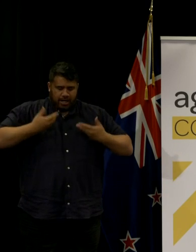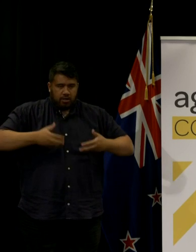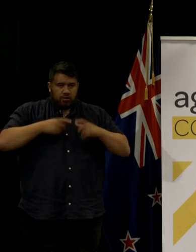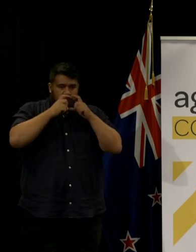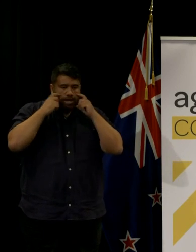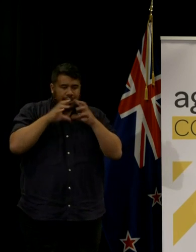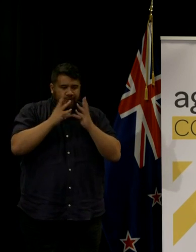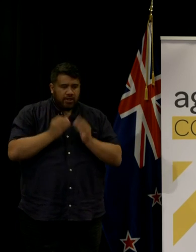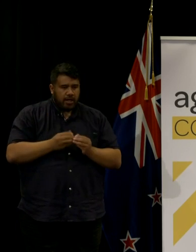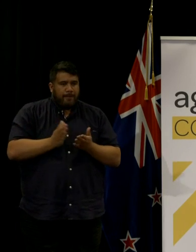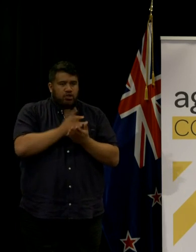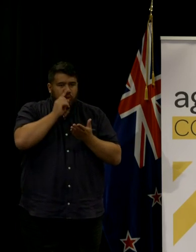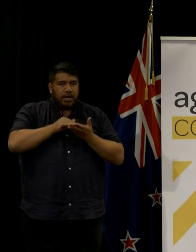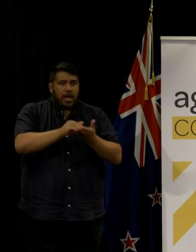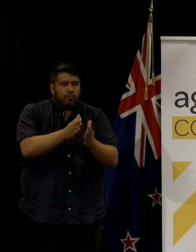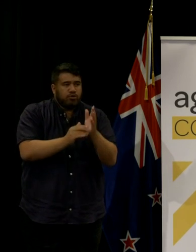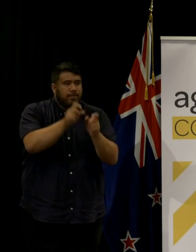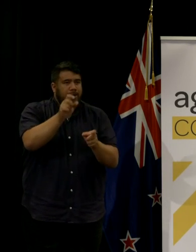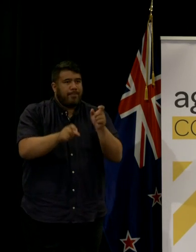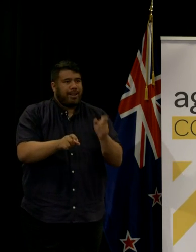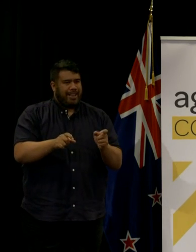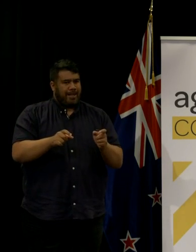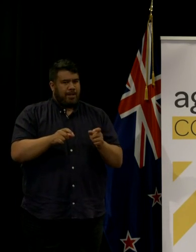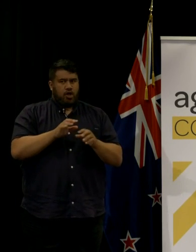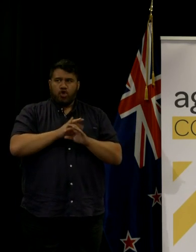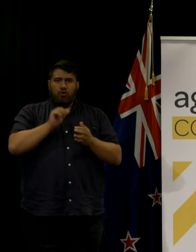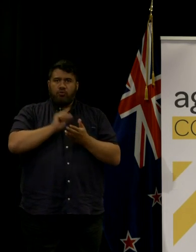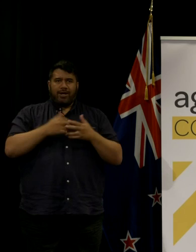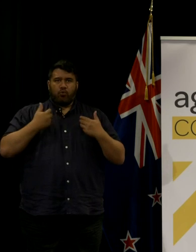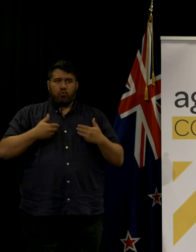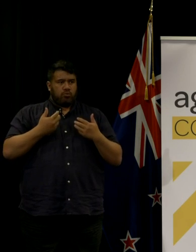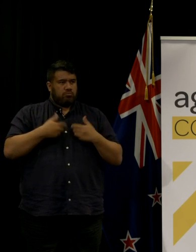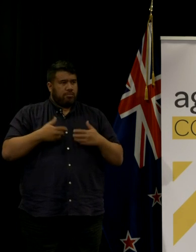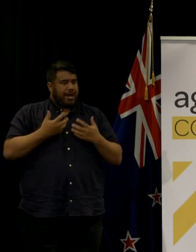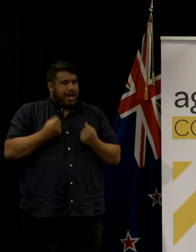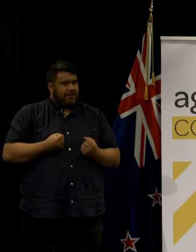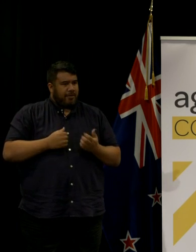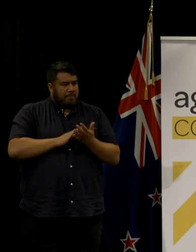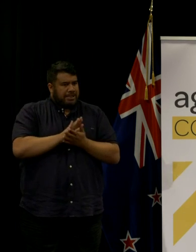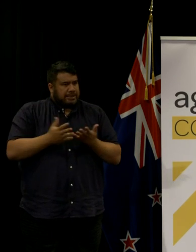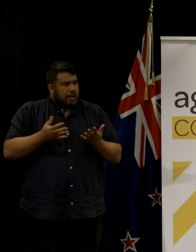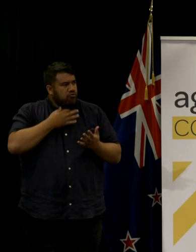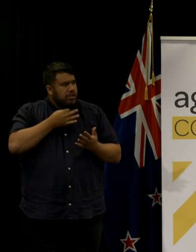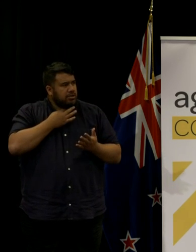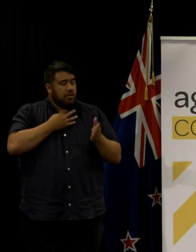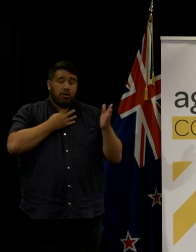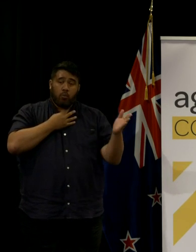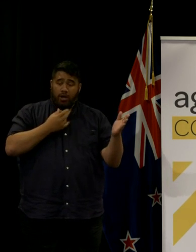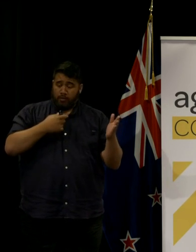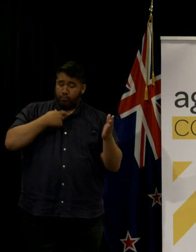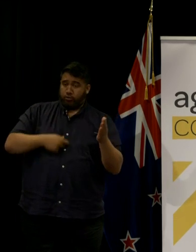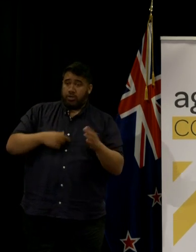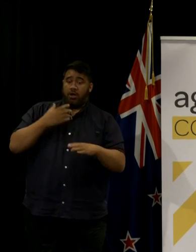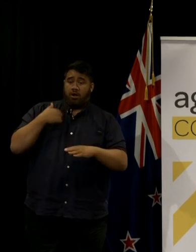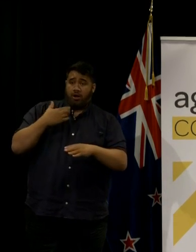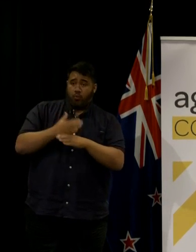asymptomatic? So health workers in a situation where they're assessing someone who might be a